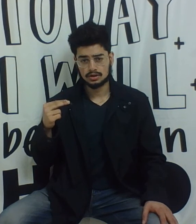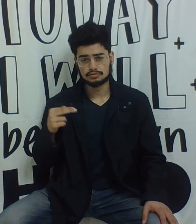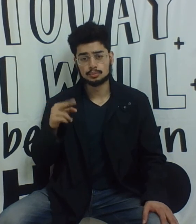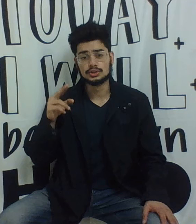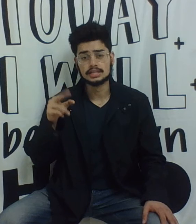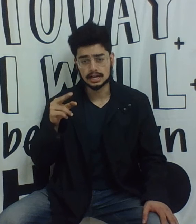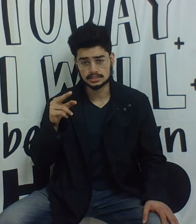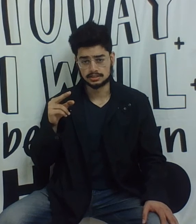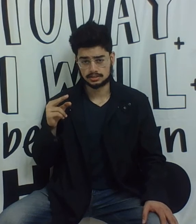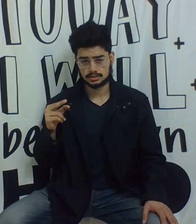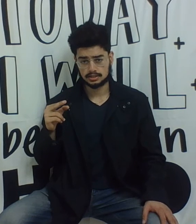From realizing